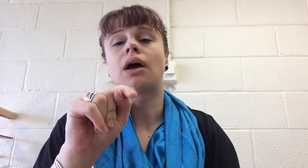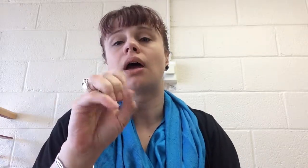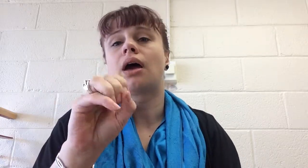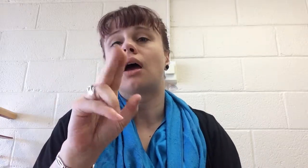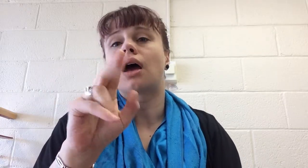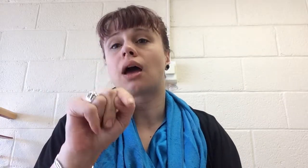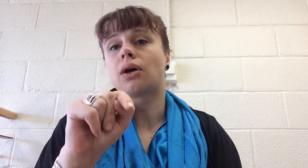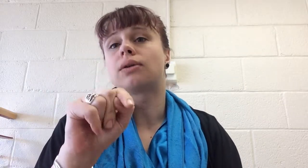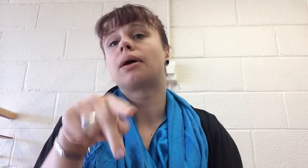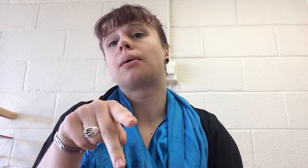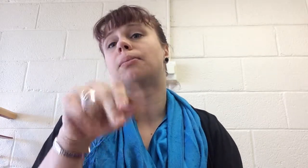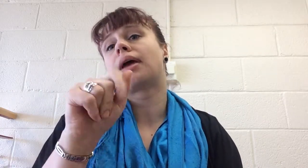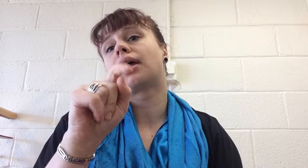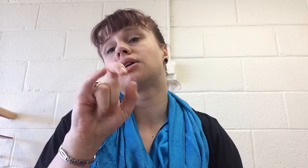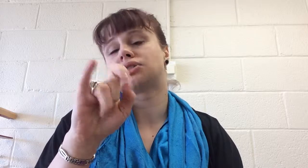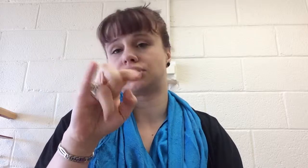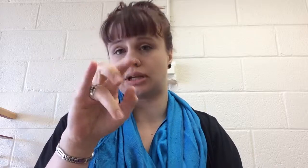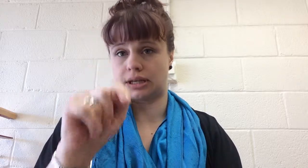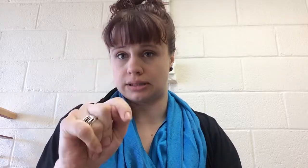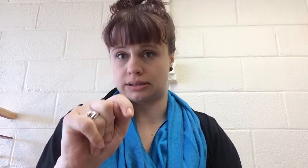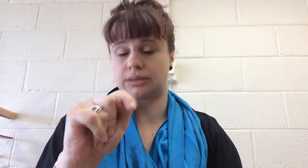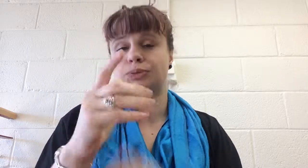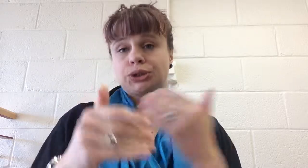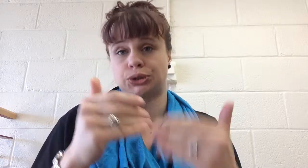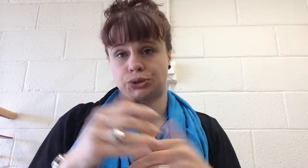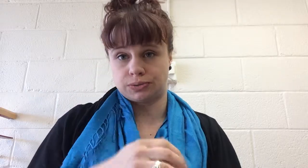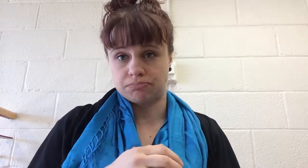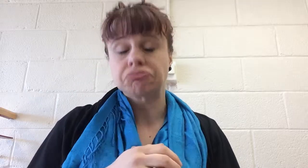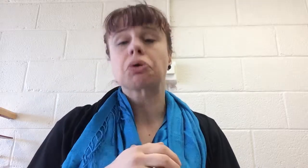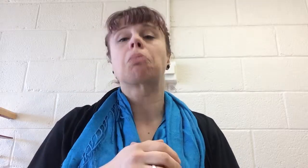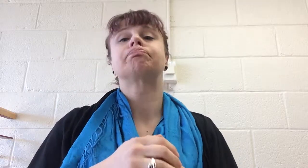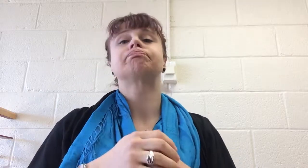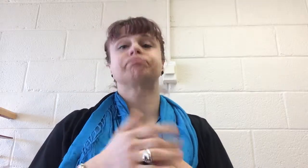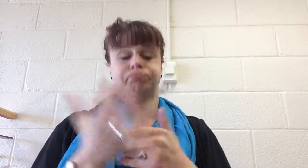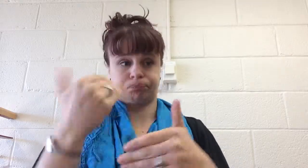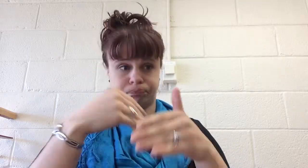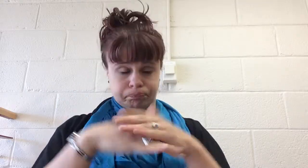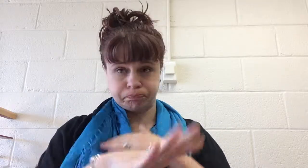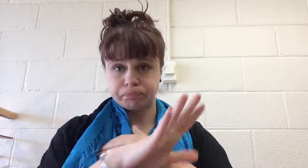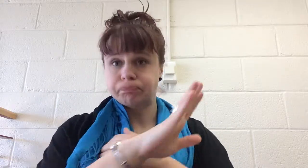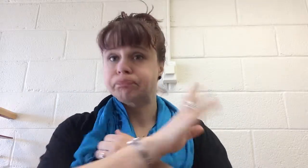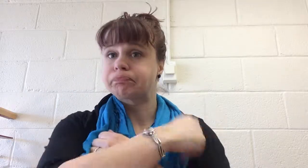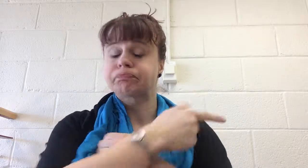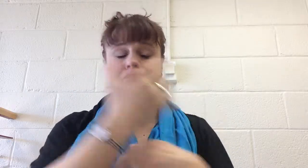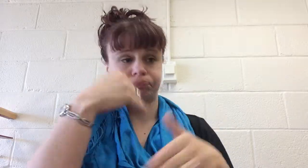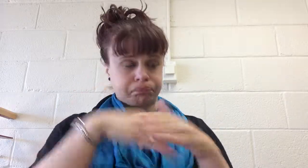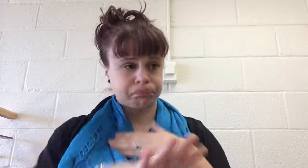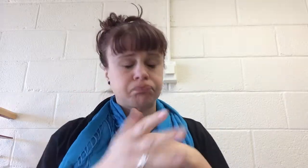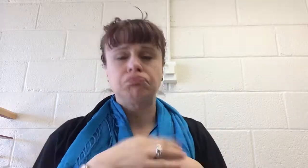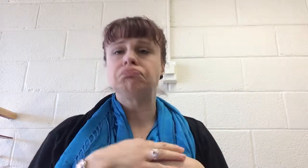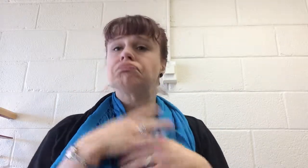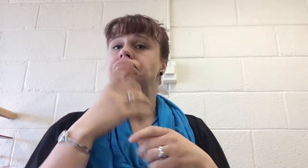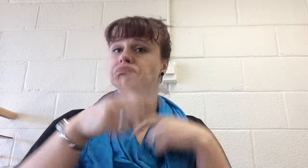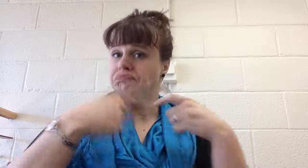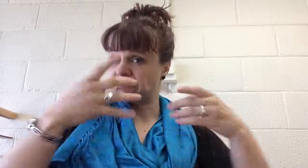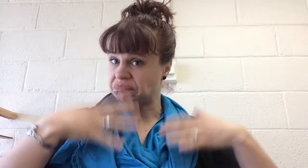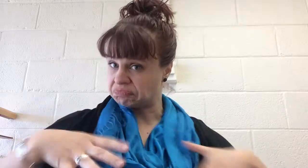room where they would do the test. I remember the room being very cold, and there was this big, burly,